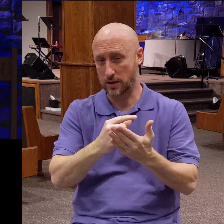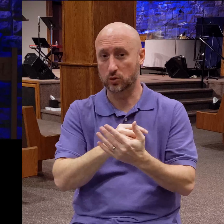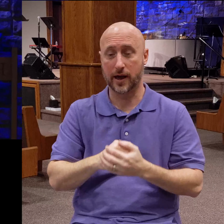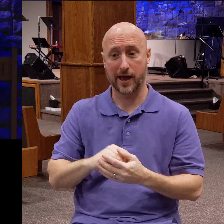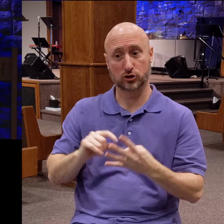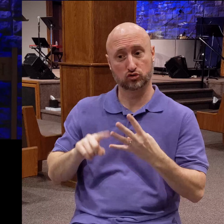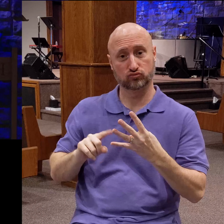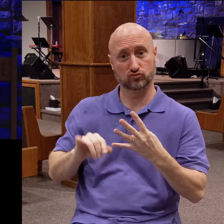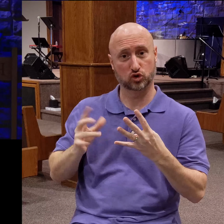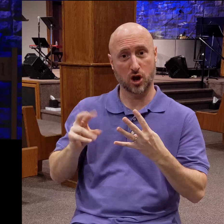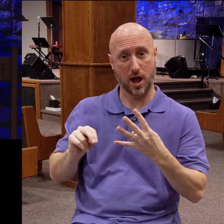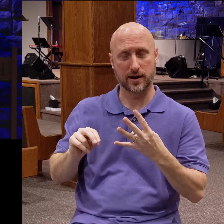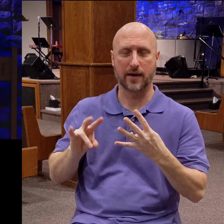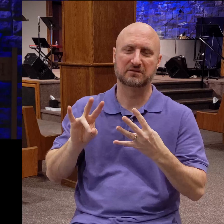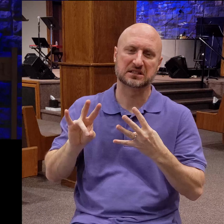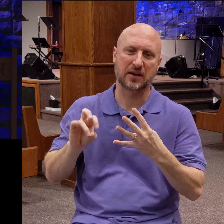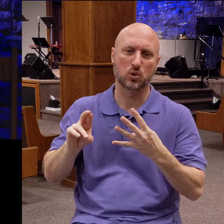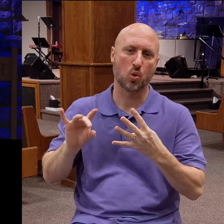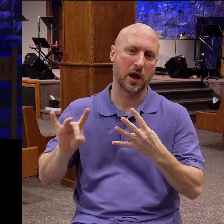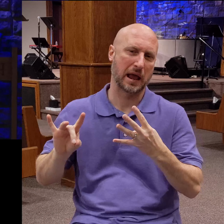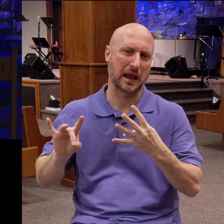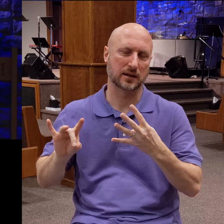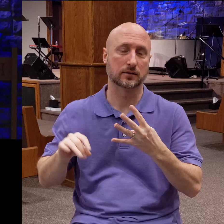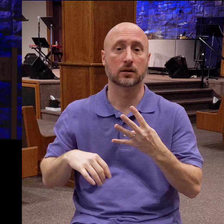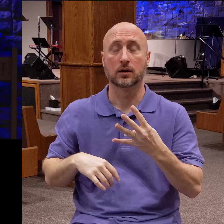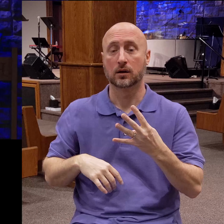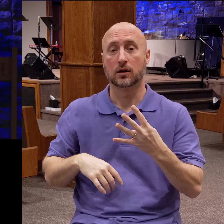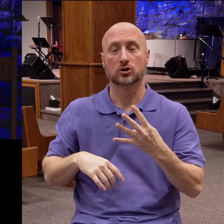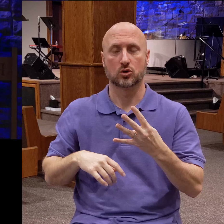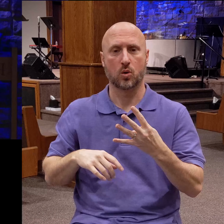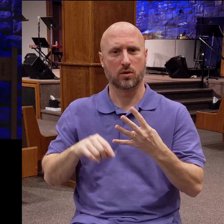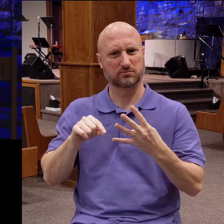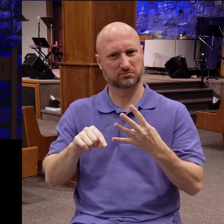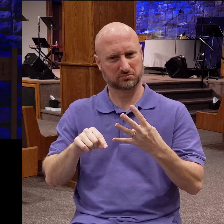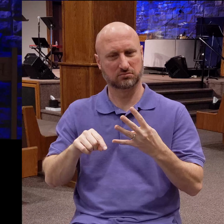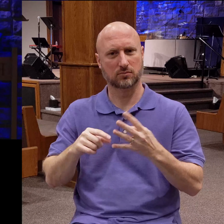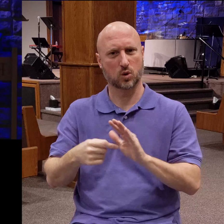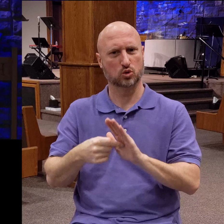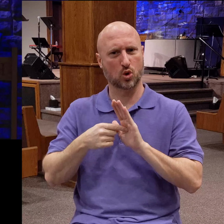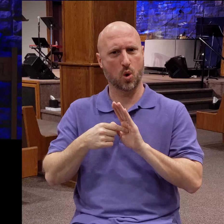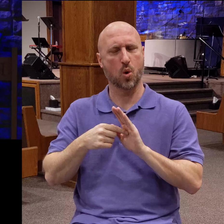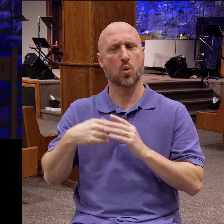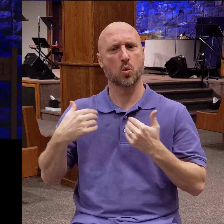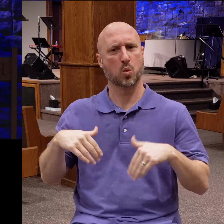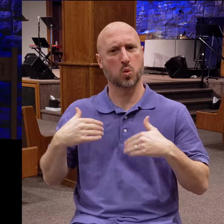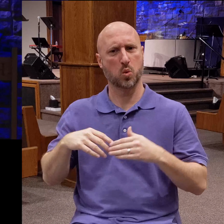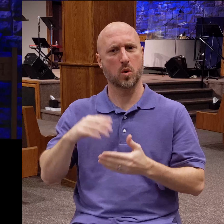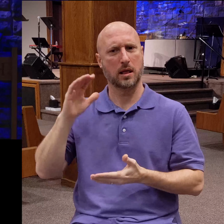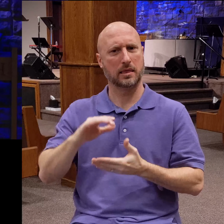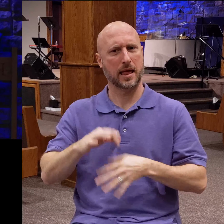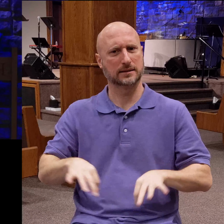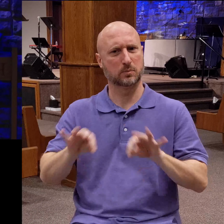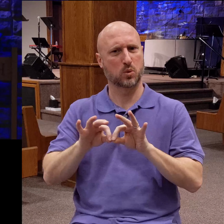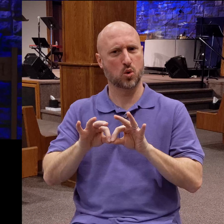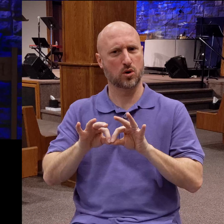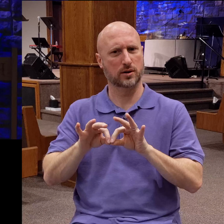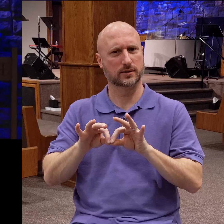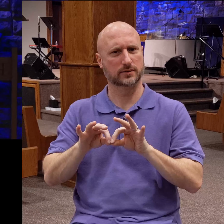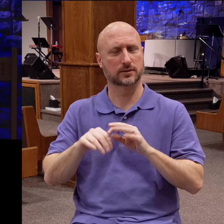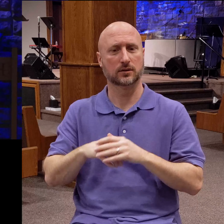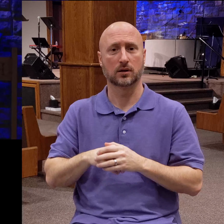from John. And it de-emphasizes the fact that miracles are the basis of faith. They're